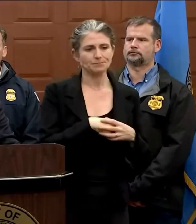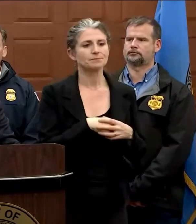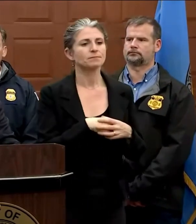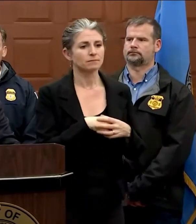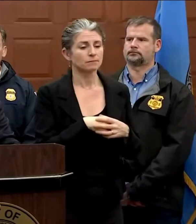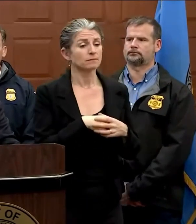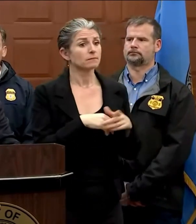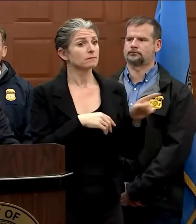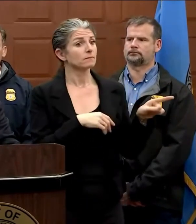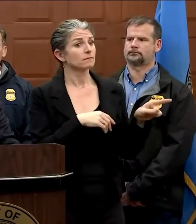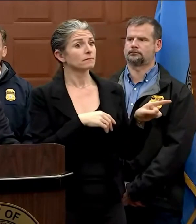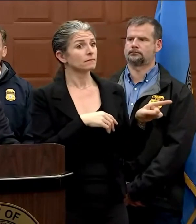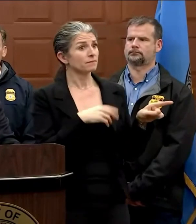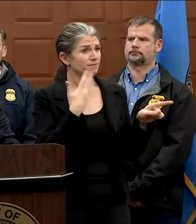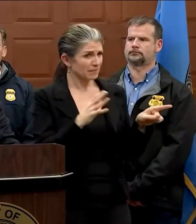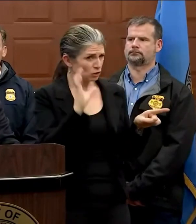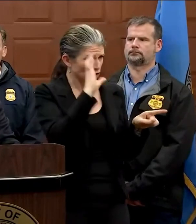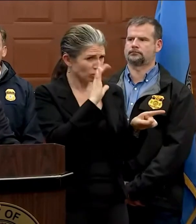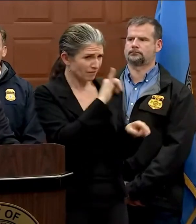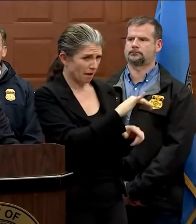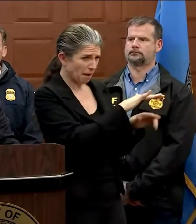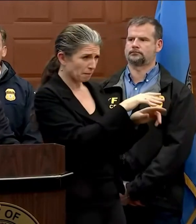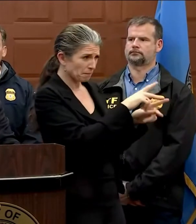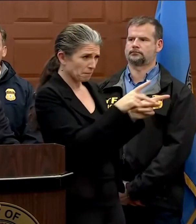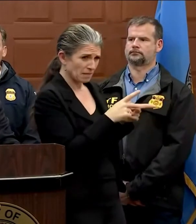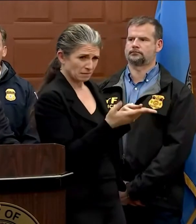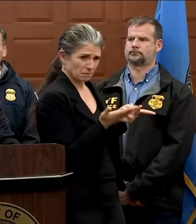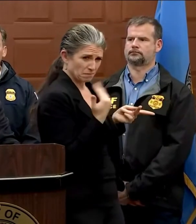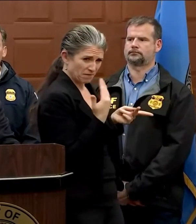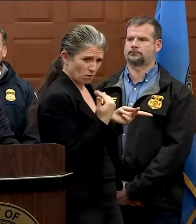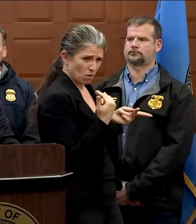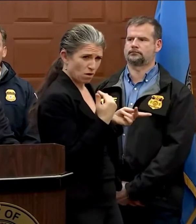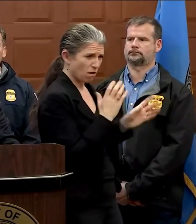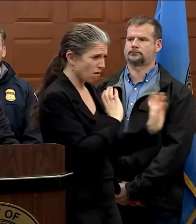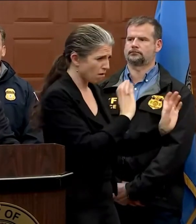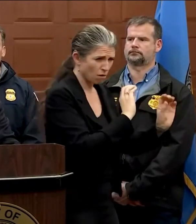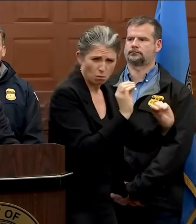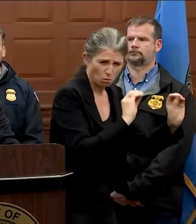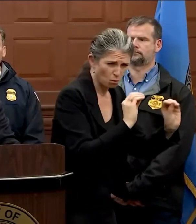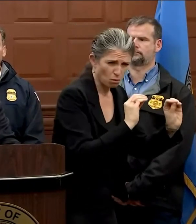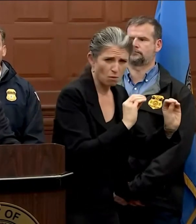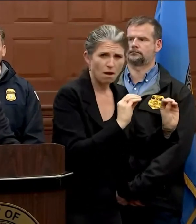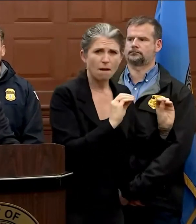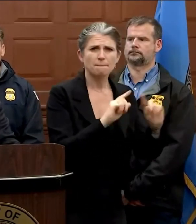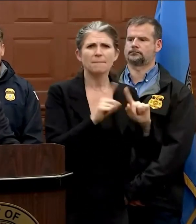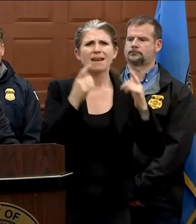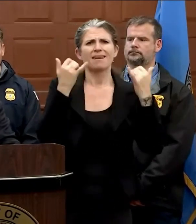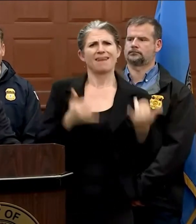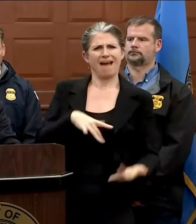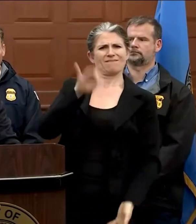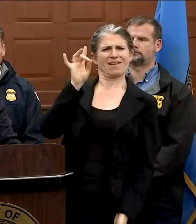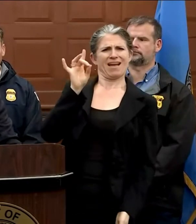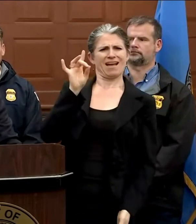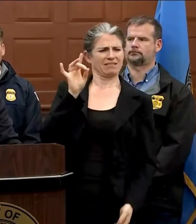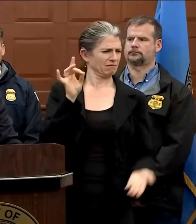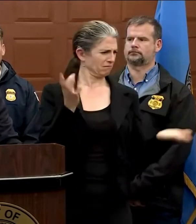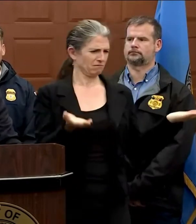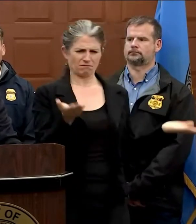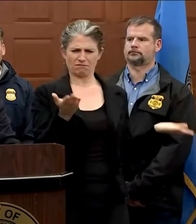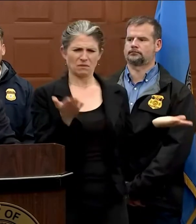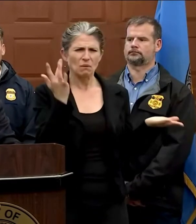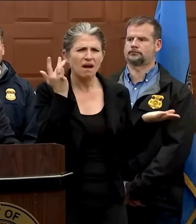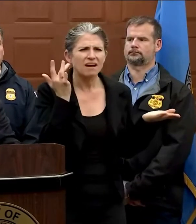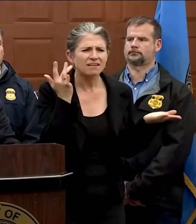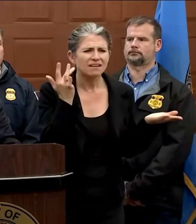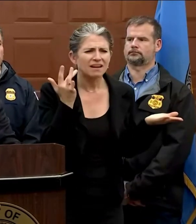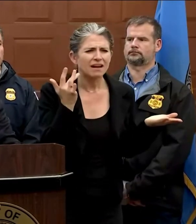before, as I understand it? Can you explain why he was only found this other time that you searched this area? I didn't state